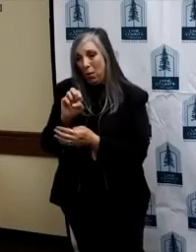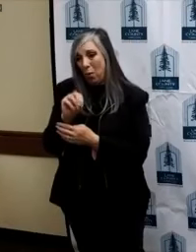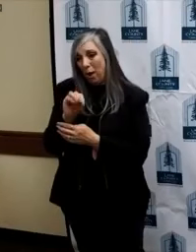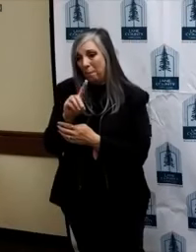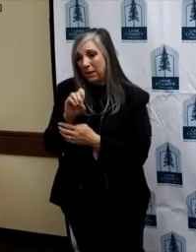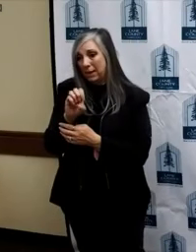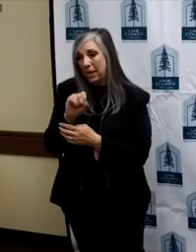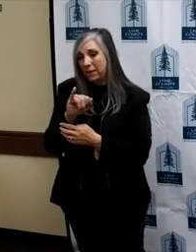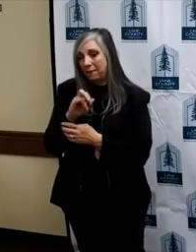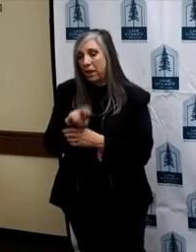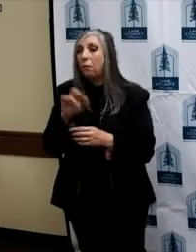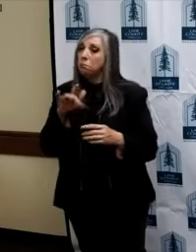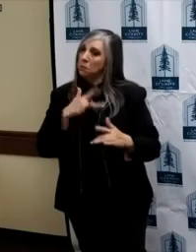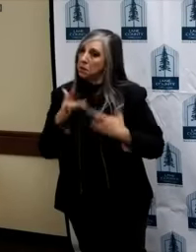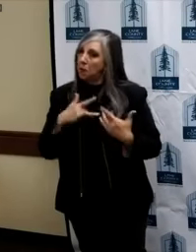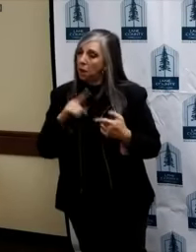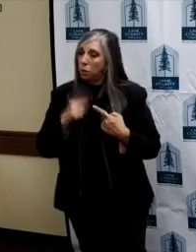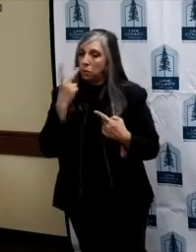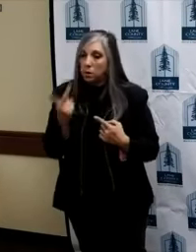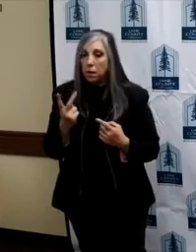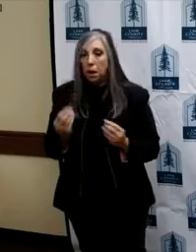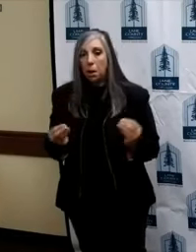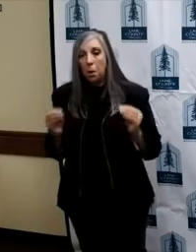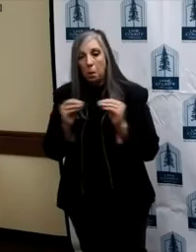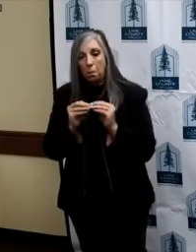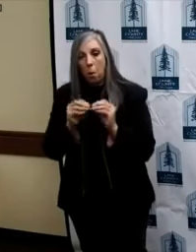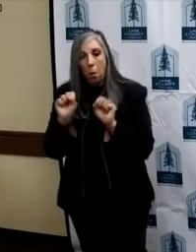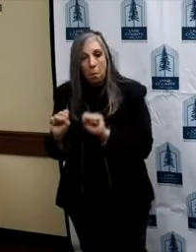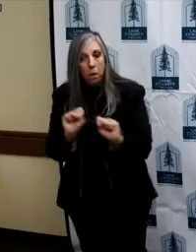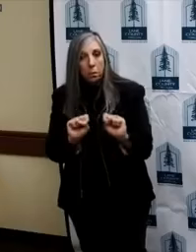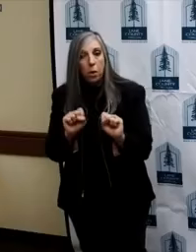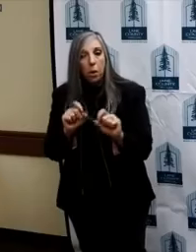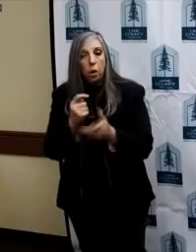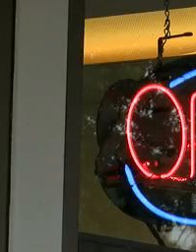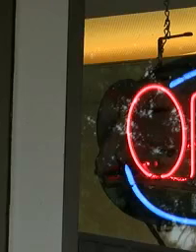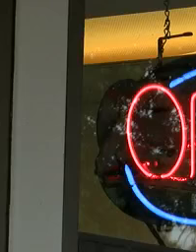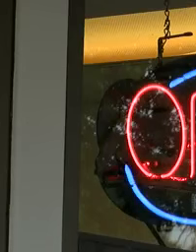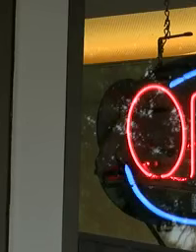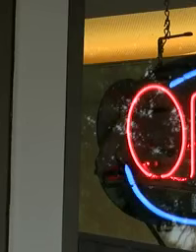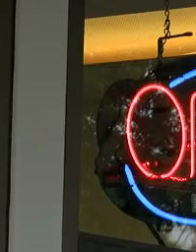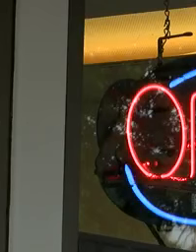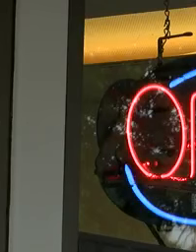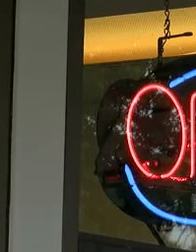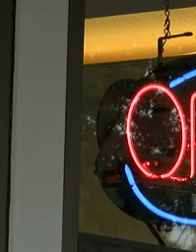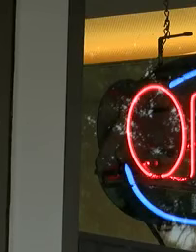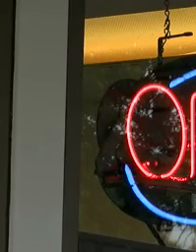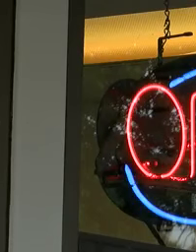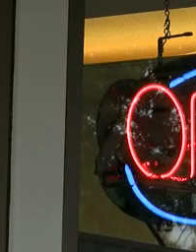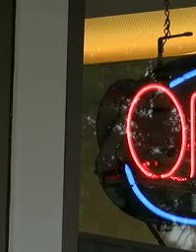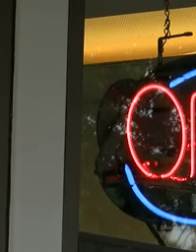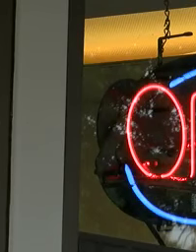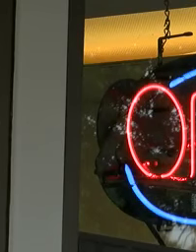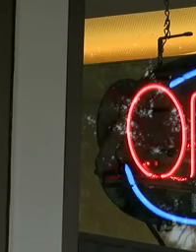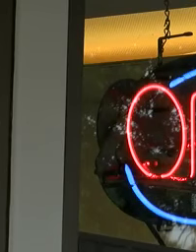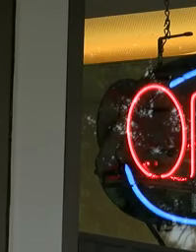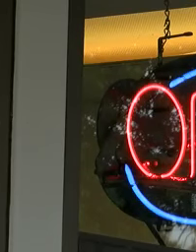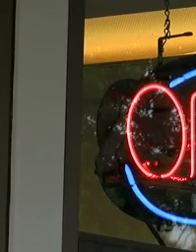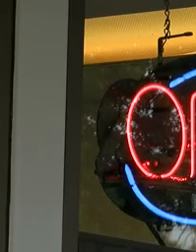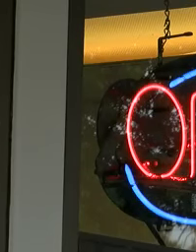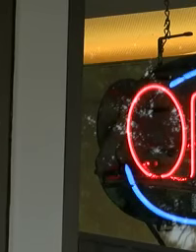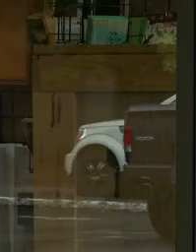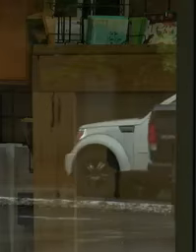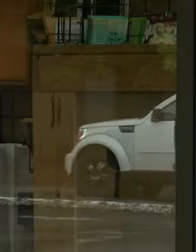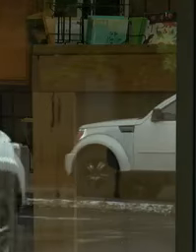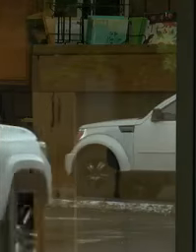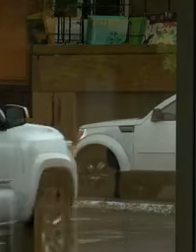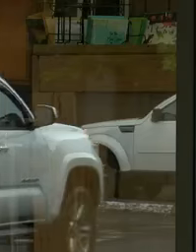certainly it's exciting to see a growing number of potential treatments being tested. Officials said most complaints since Friday involved businesses